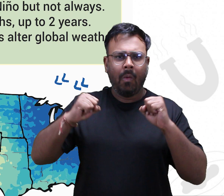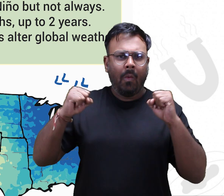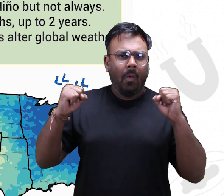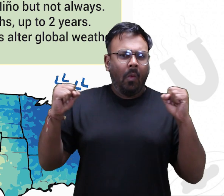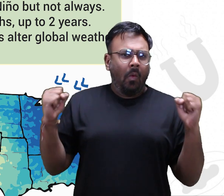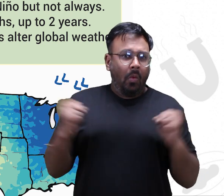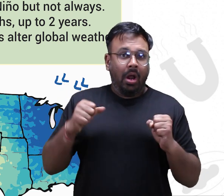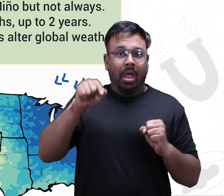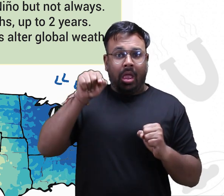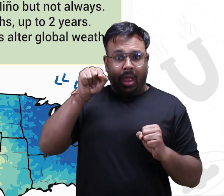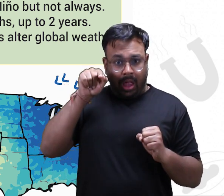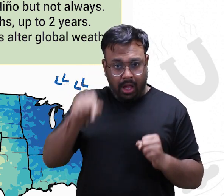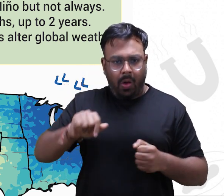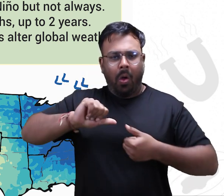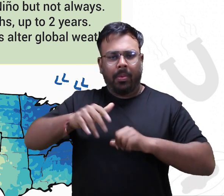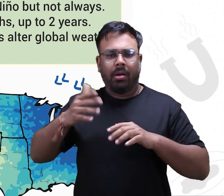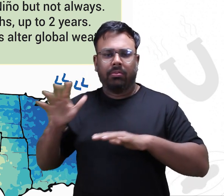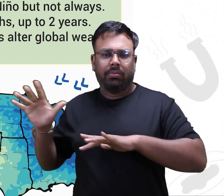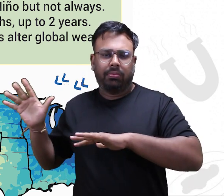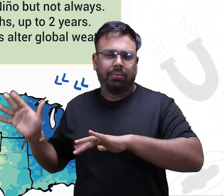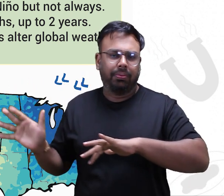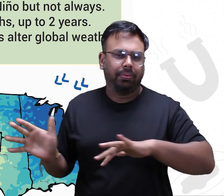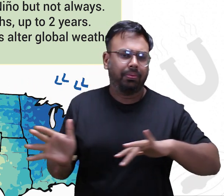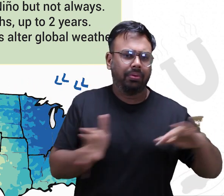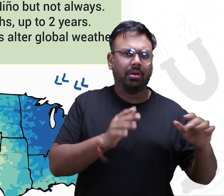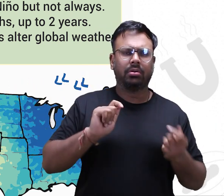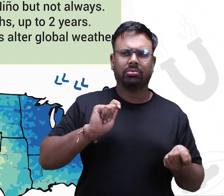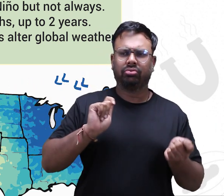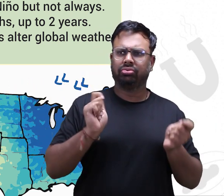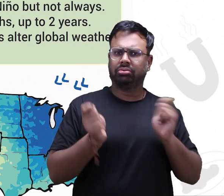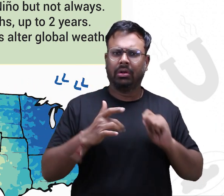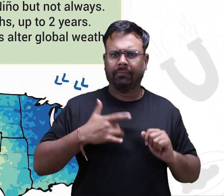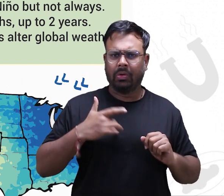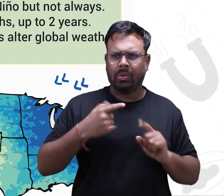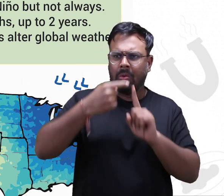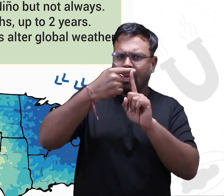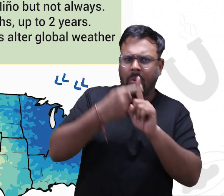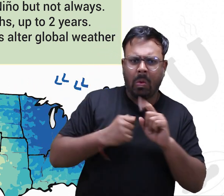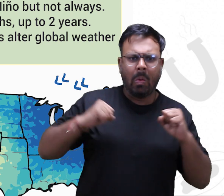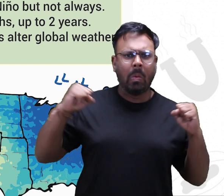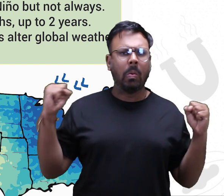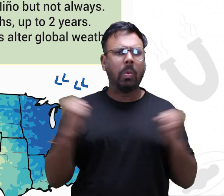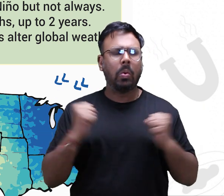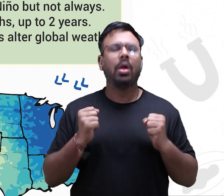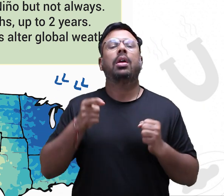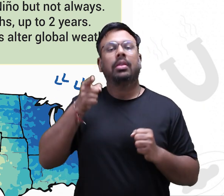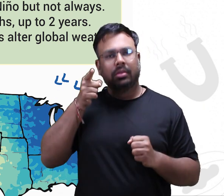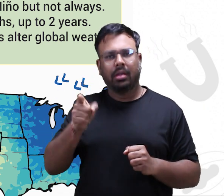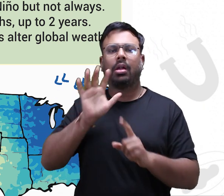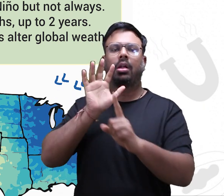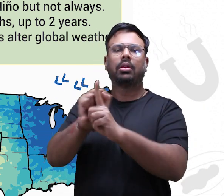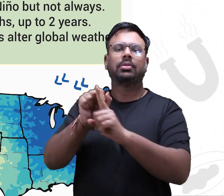Central Eastern Pacific, enhanced trade winds in the Pacific,